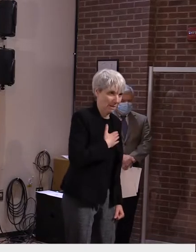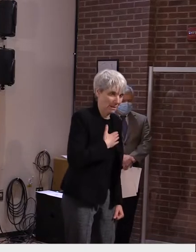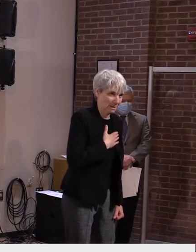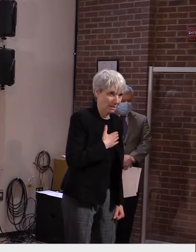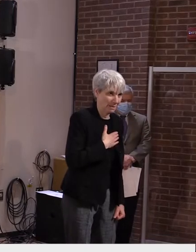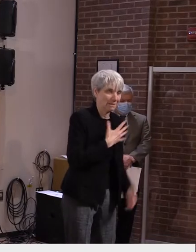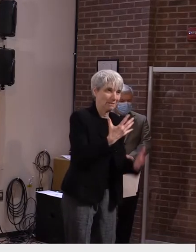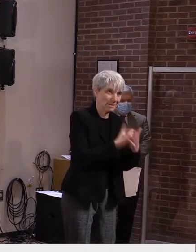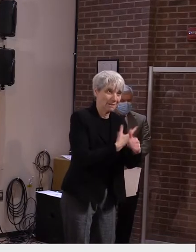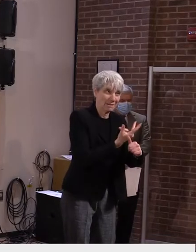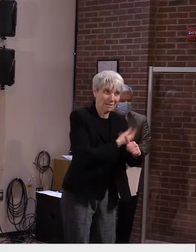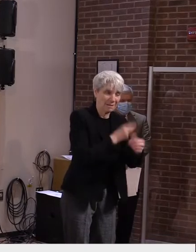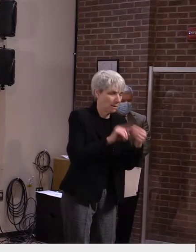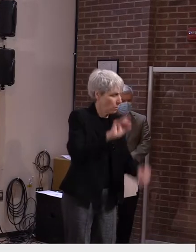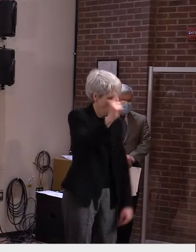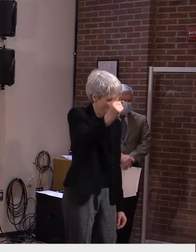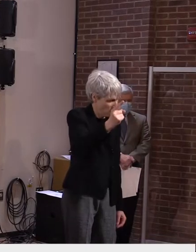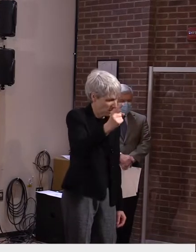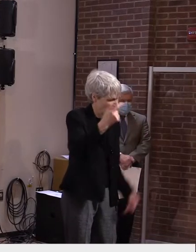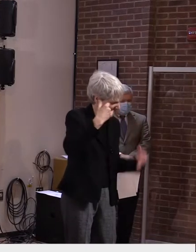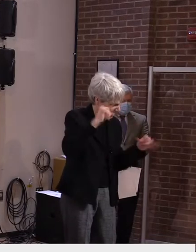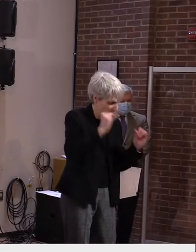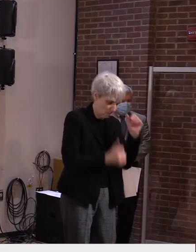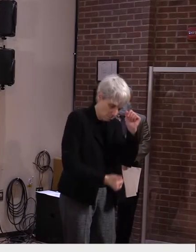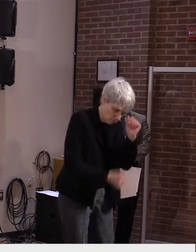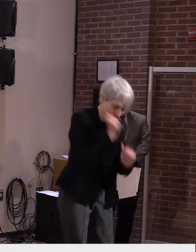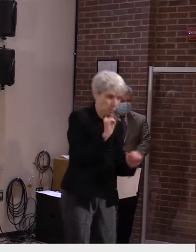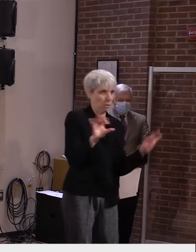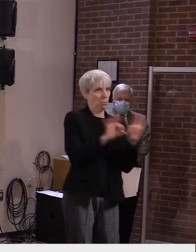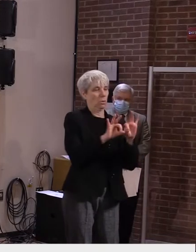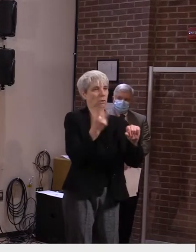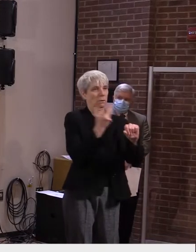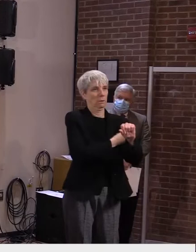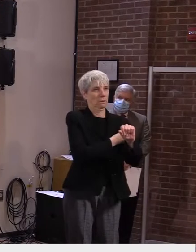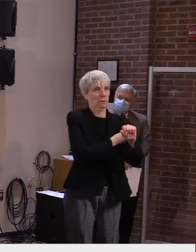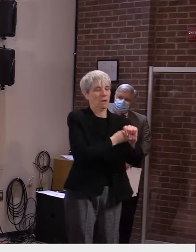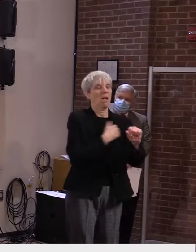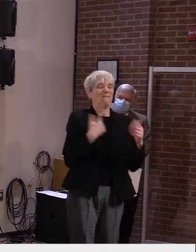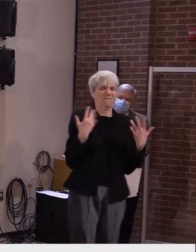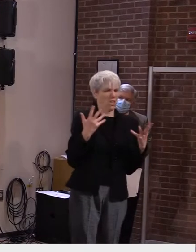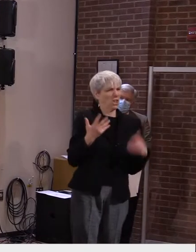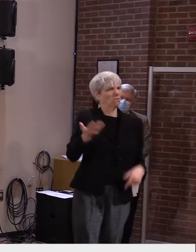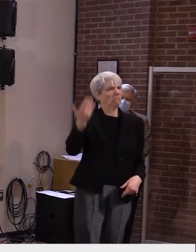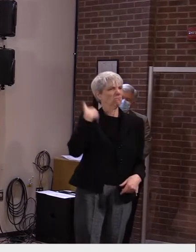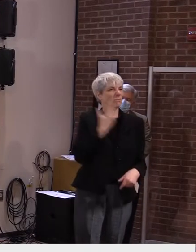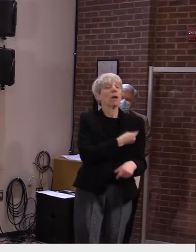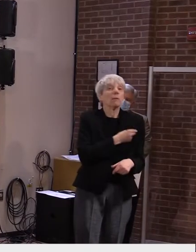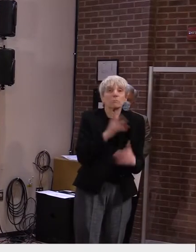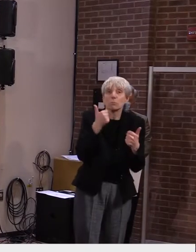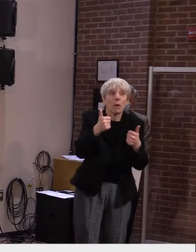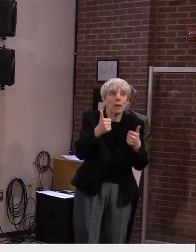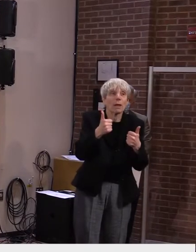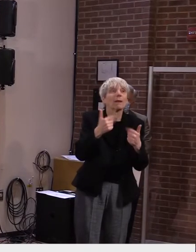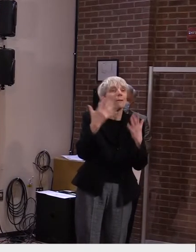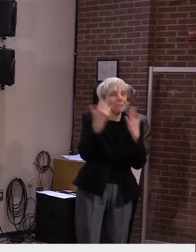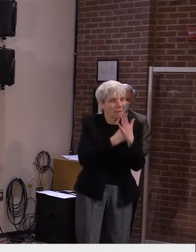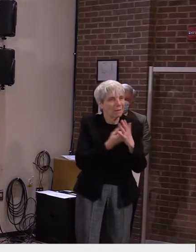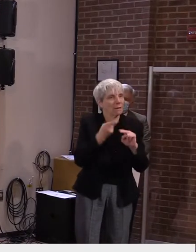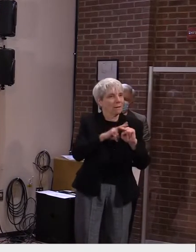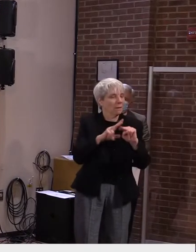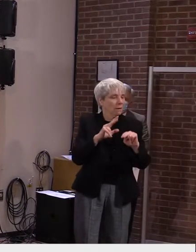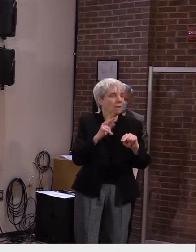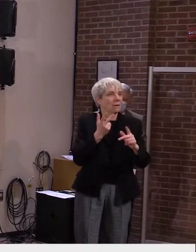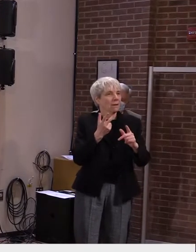Get vaccinated first and foremost. Get vaccinated, and if you're vaccinated, get your booster, and test. Continue